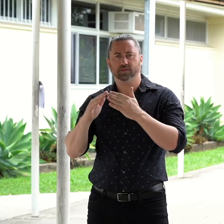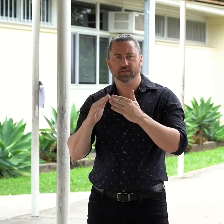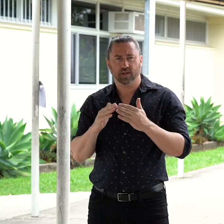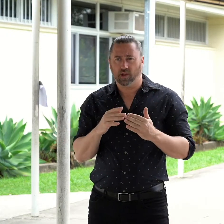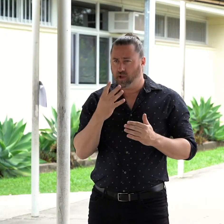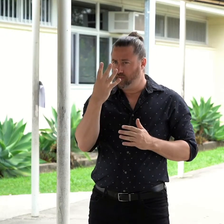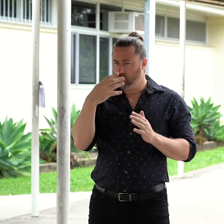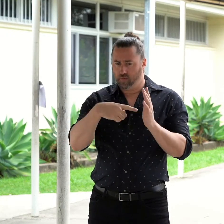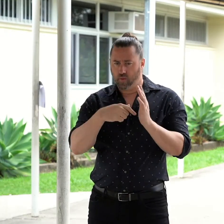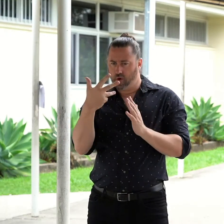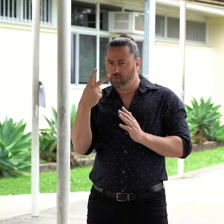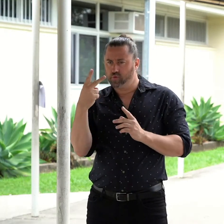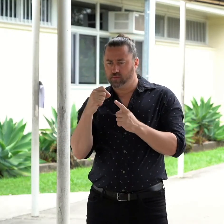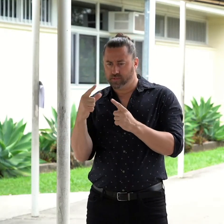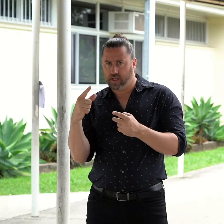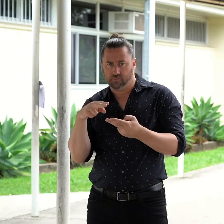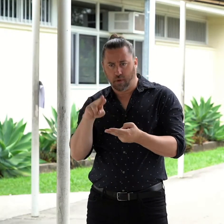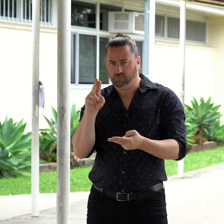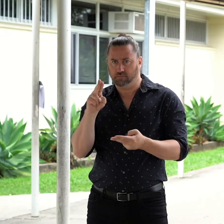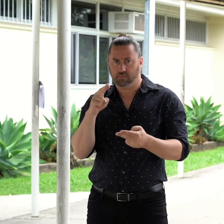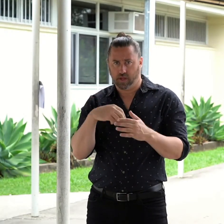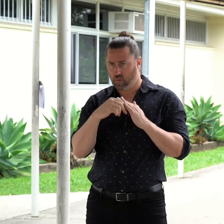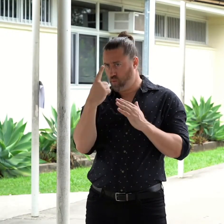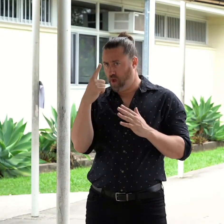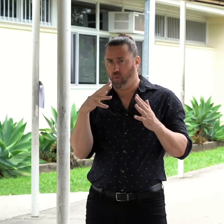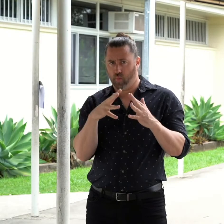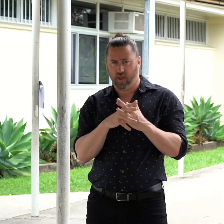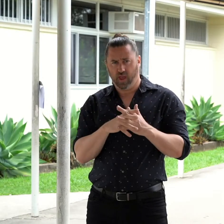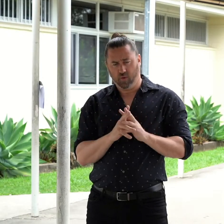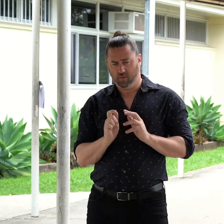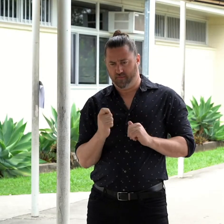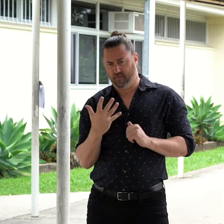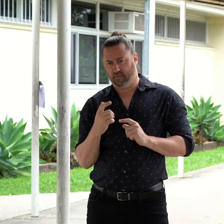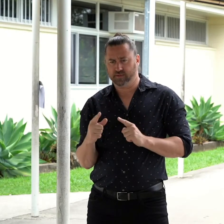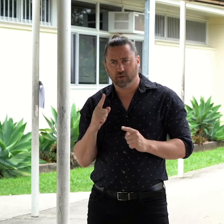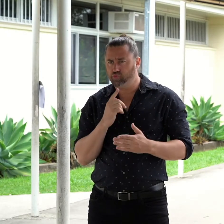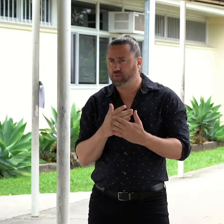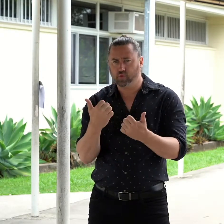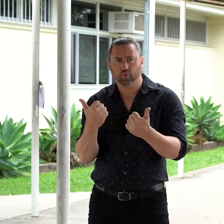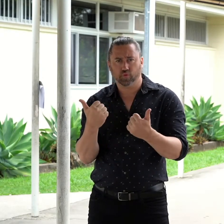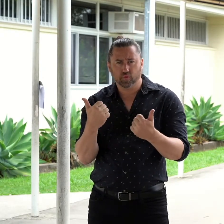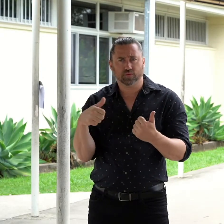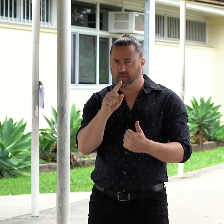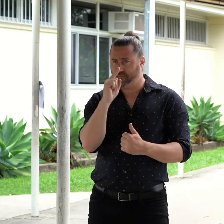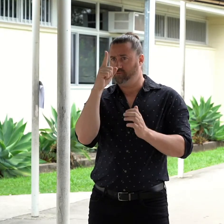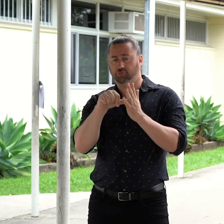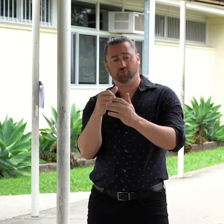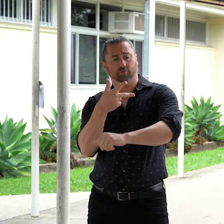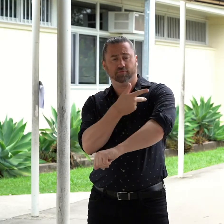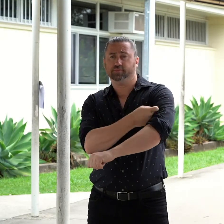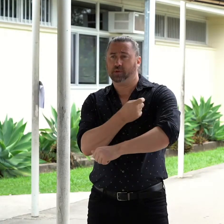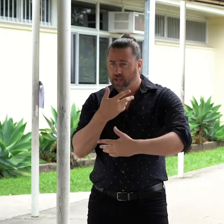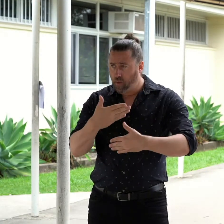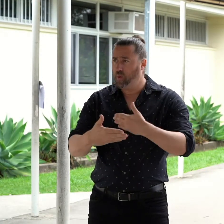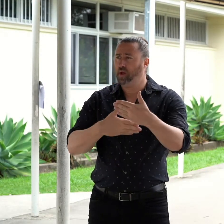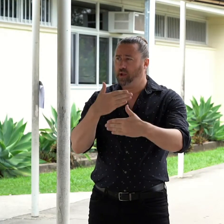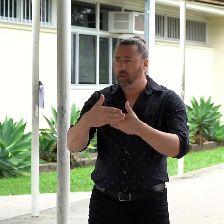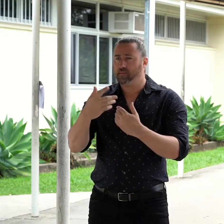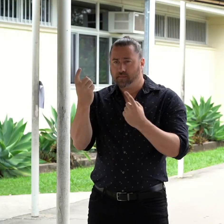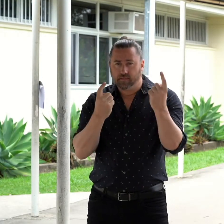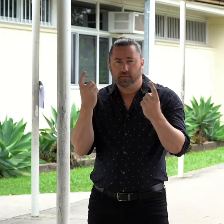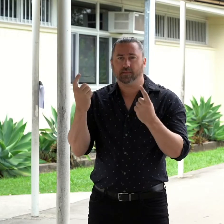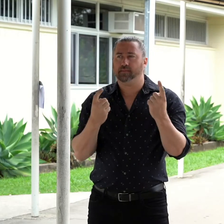first dose vaccination so much in 1 week, up almost 5%. Well done. Keep it going, keep the momentum up, and also for those people